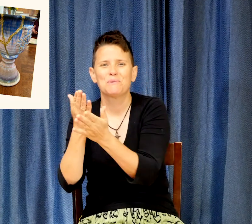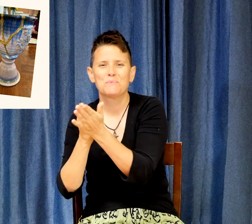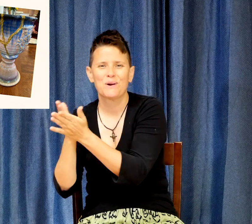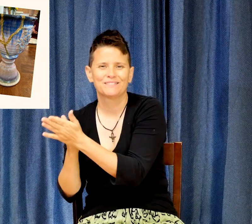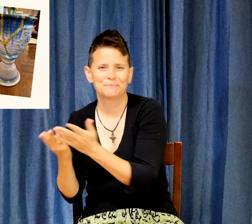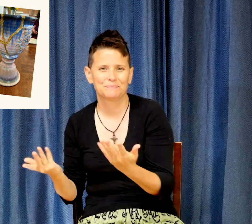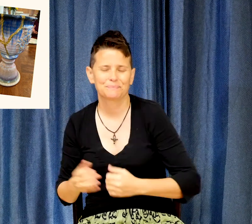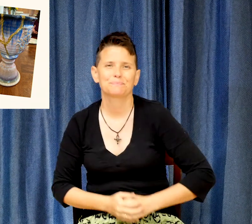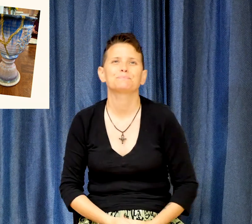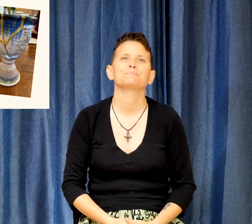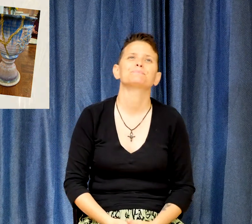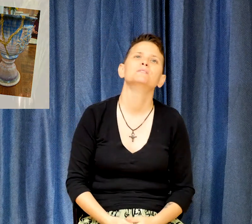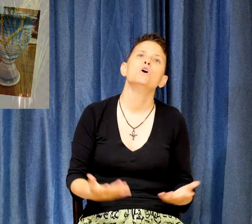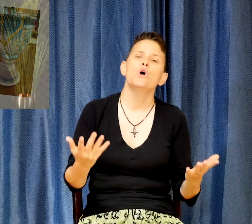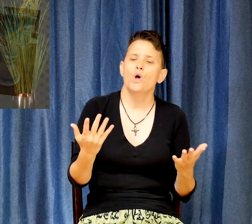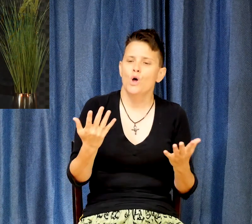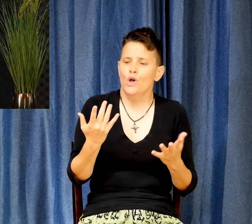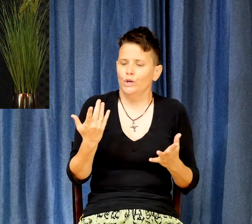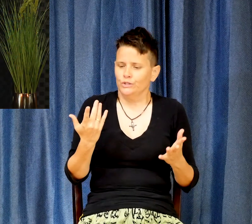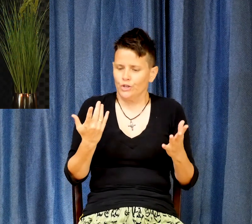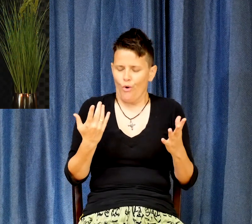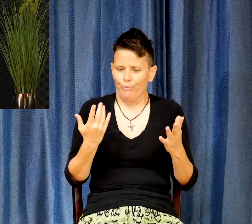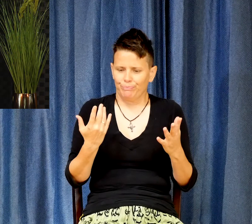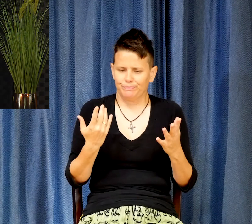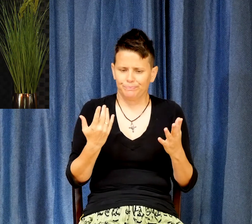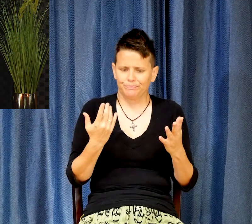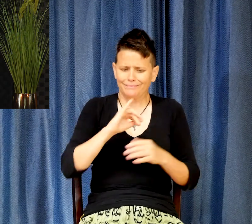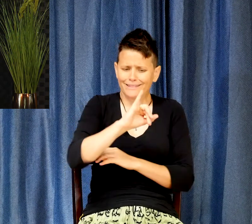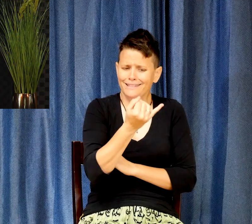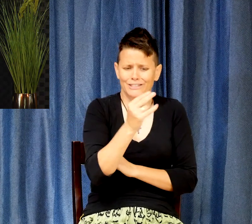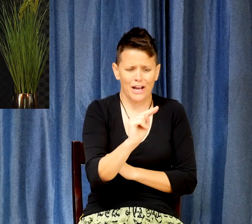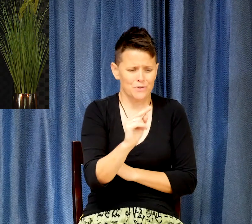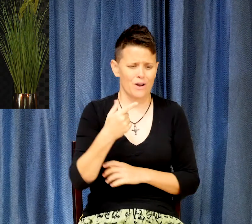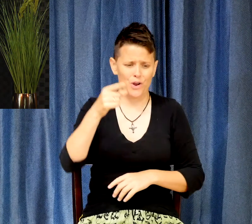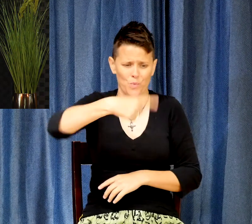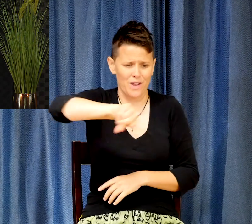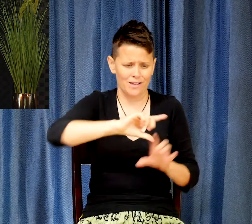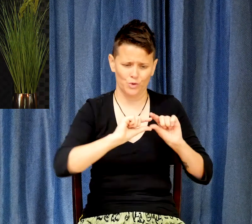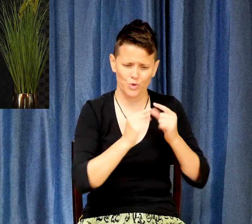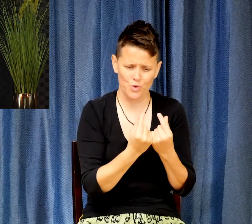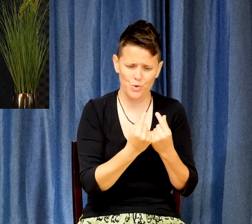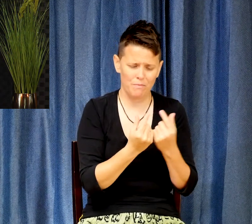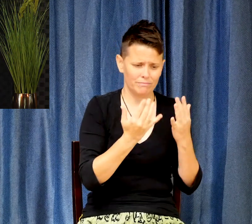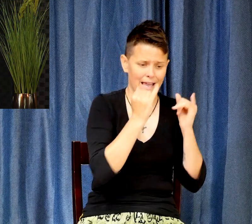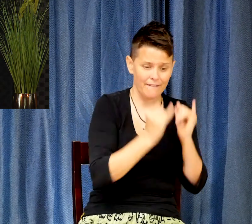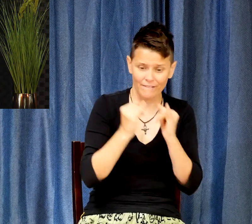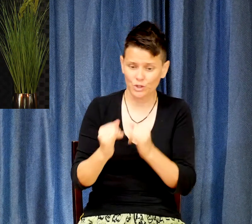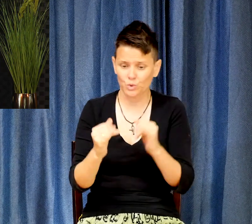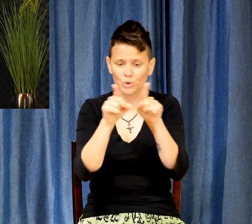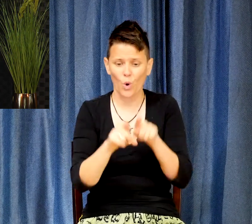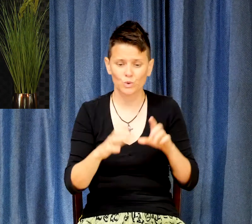were wrestling with some big questions and uncertainties, each of us individually and collectively as a spiritual